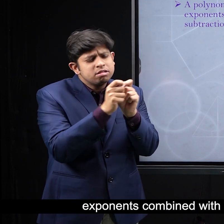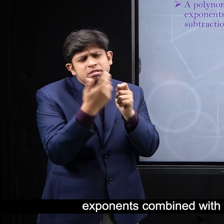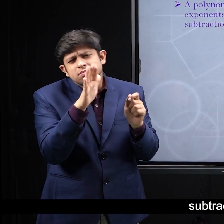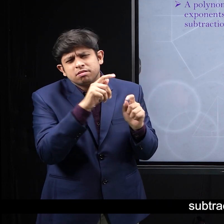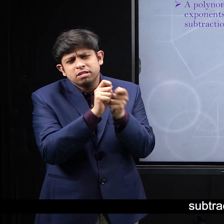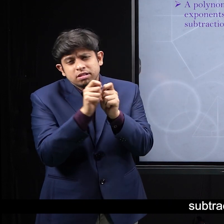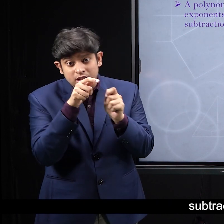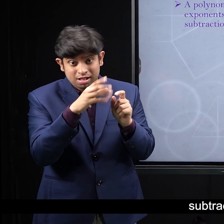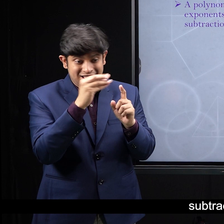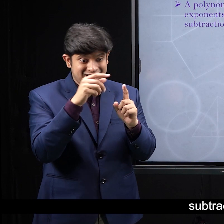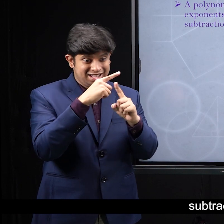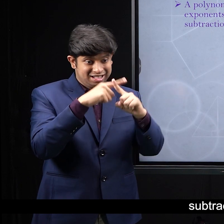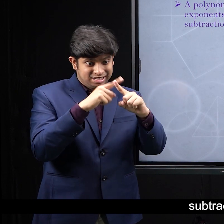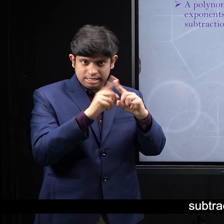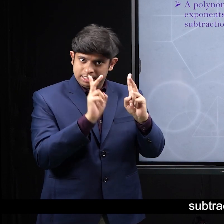addition, subtraction and multiplication.